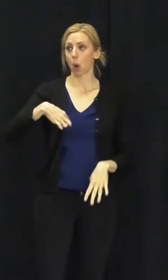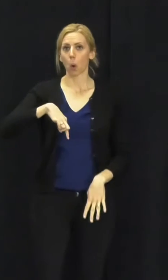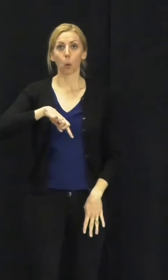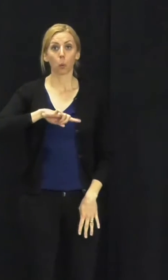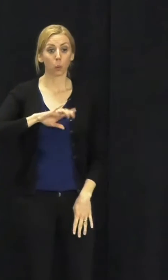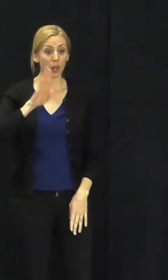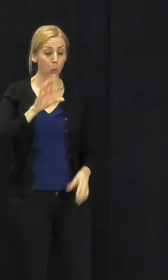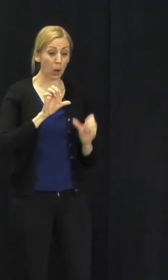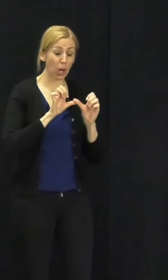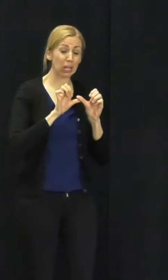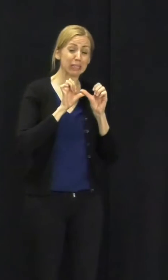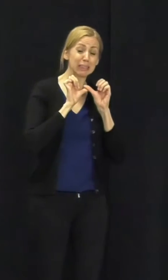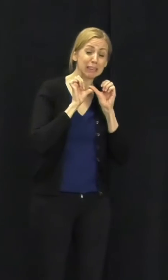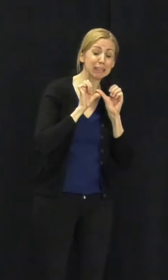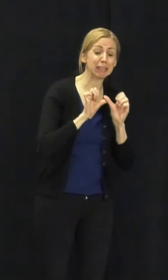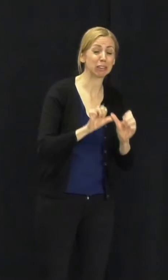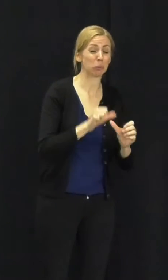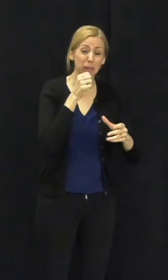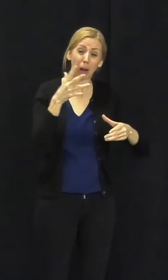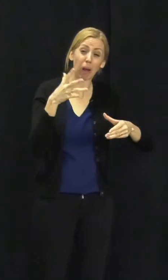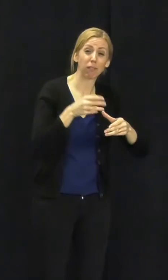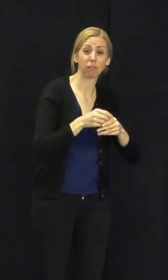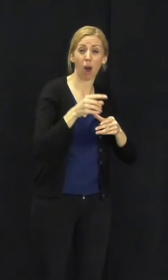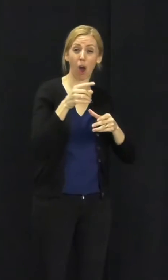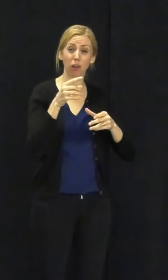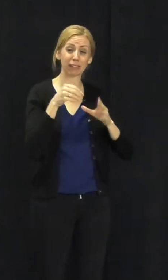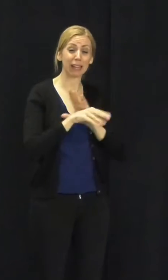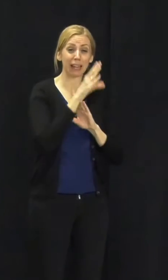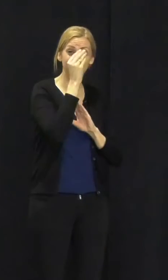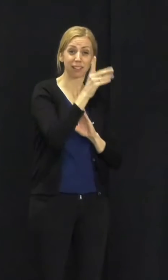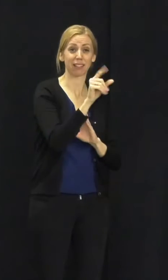there isn't sort of institutionalized